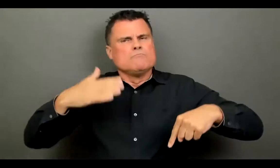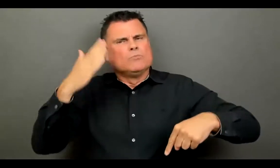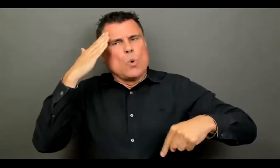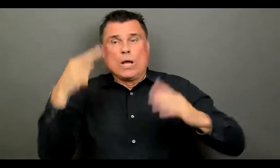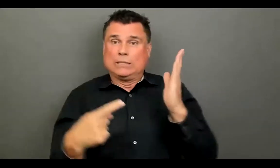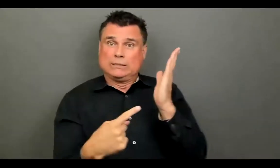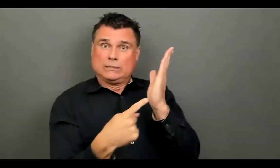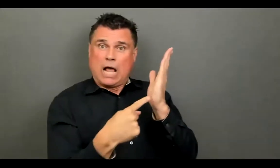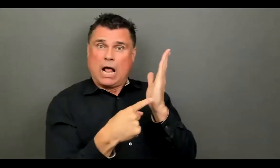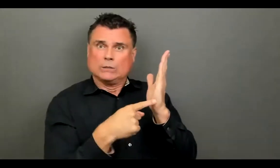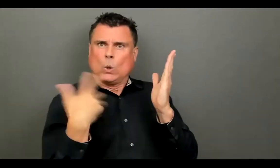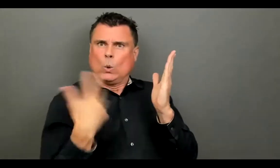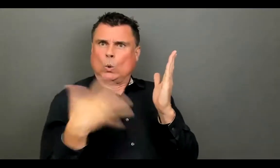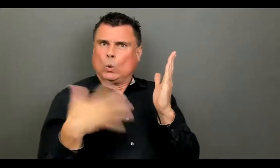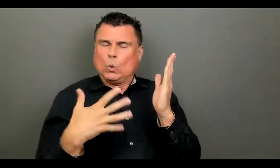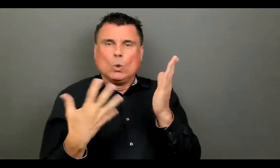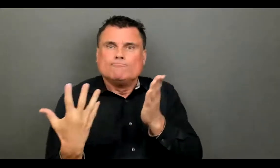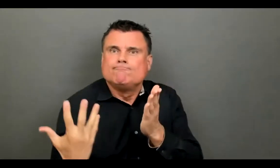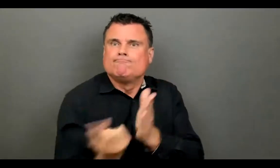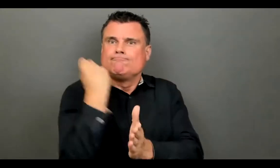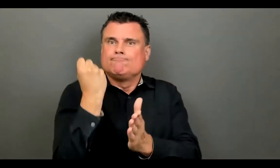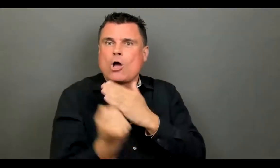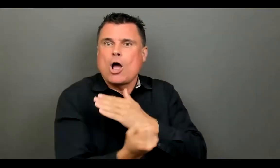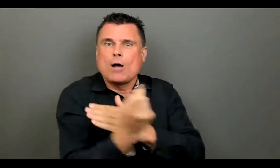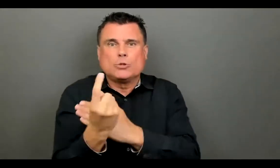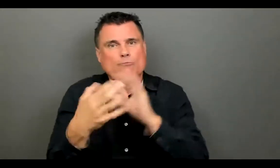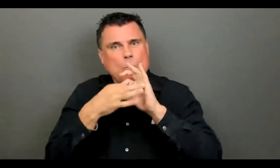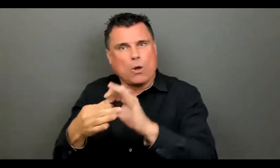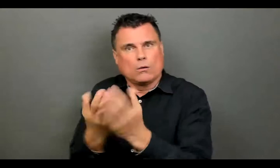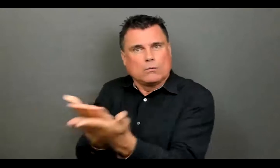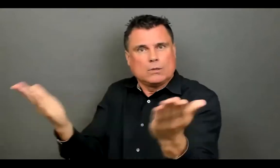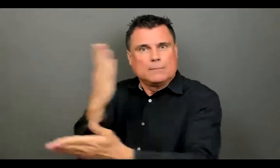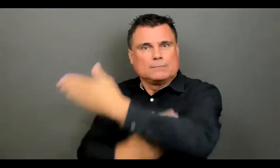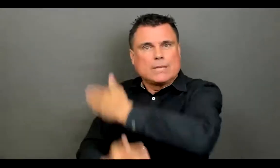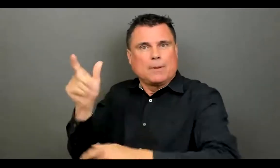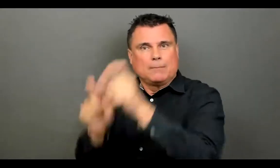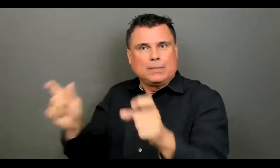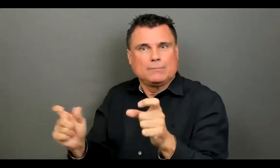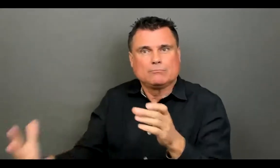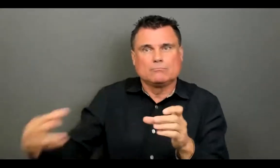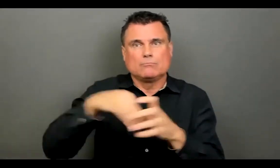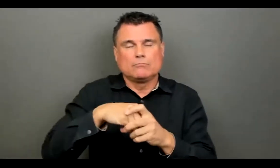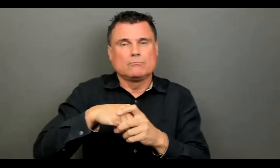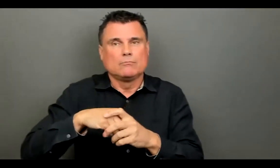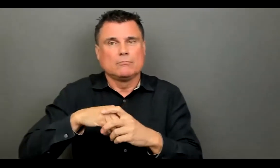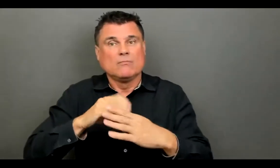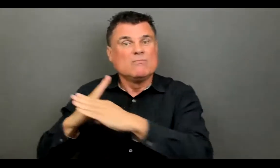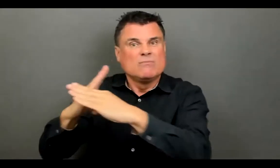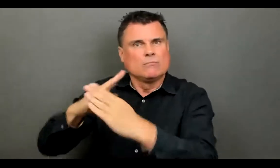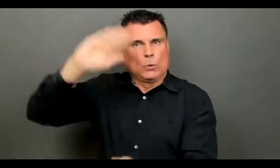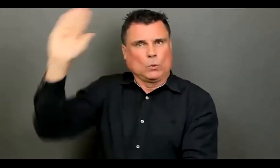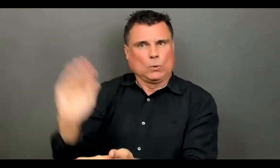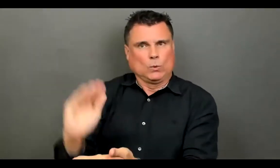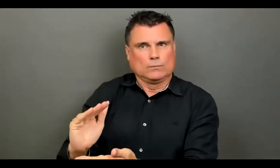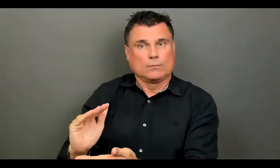for disability-inclusive disaster risk reduction and humanitarian action. But digital tools can also be a major barrier if they're